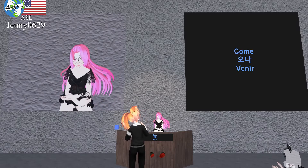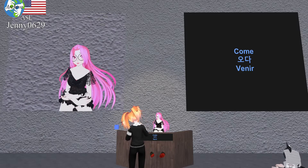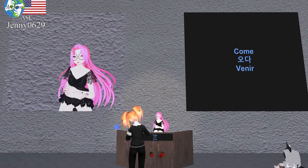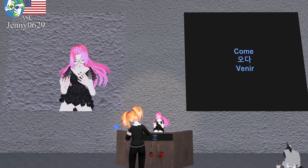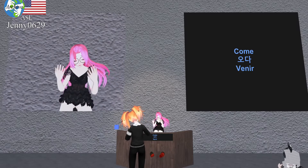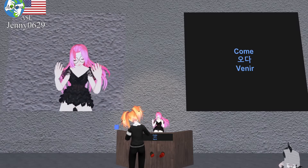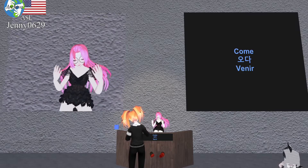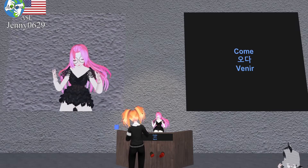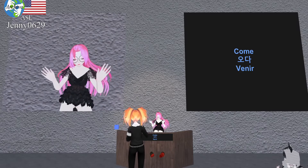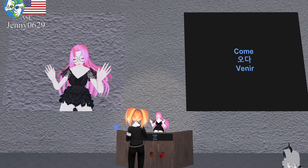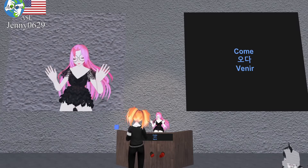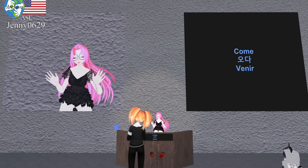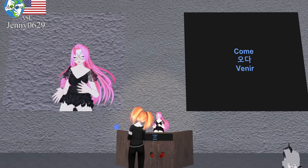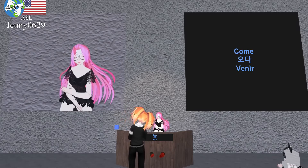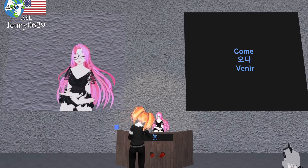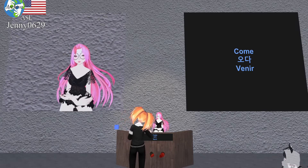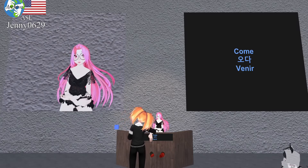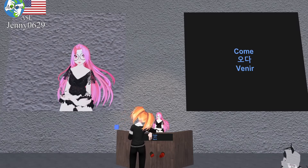Yep.